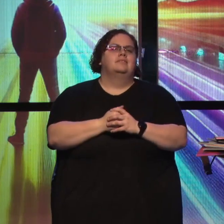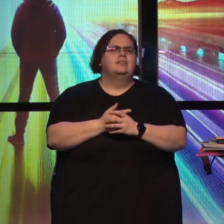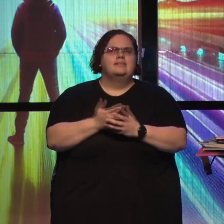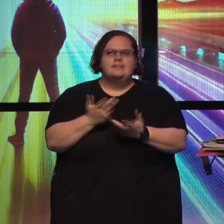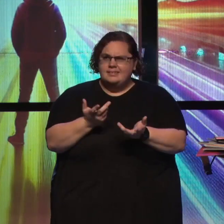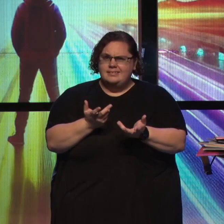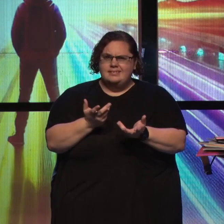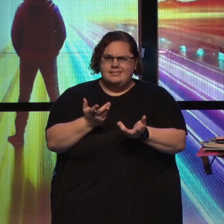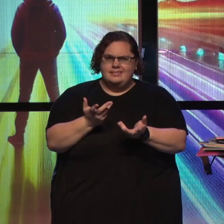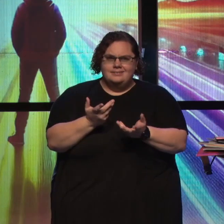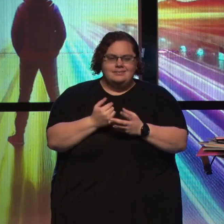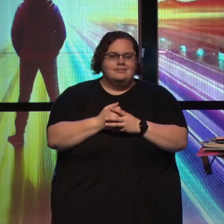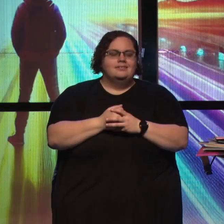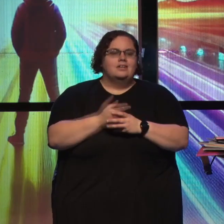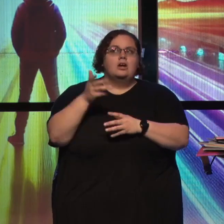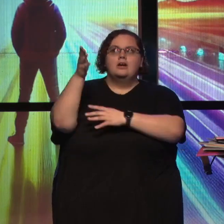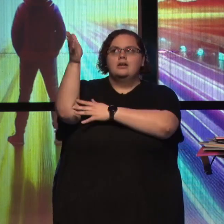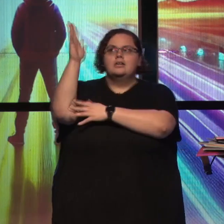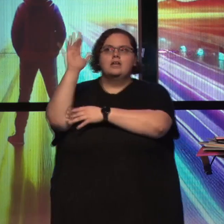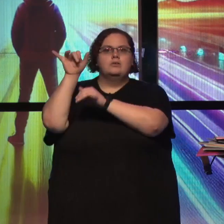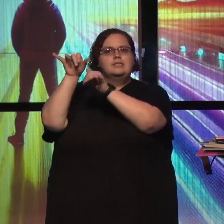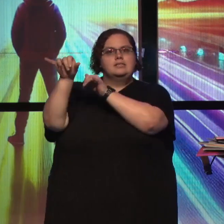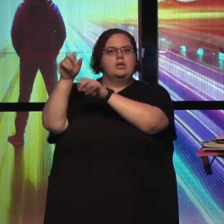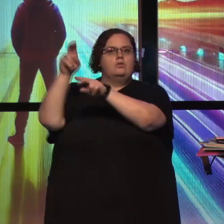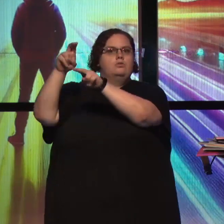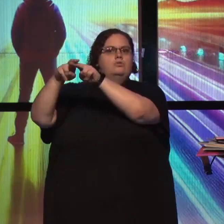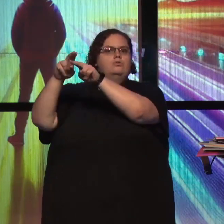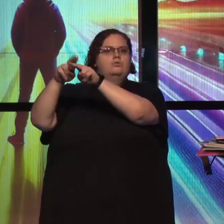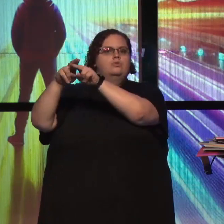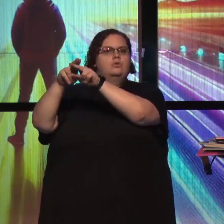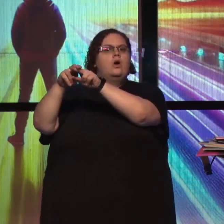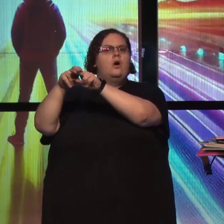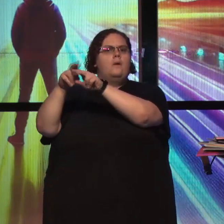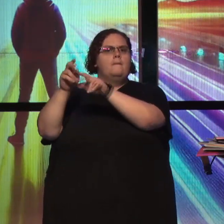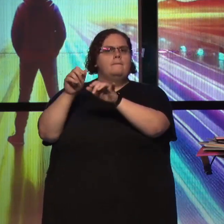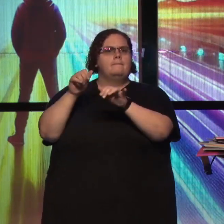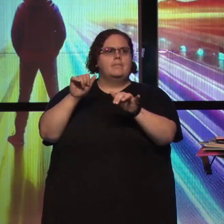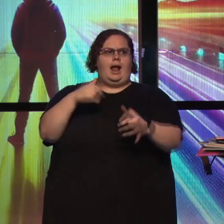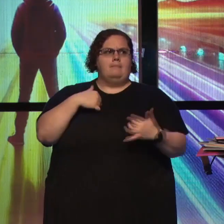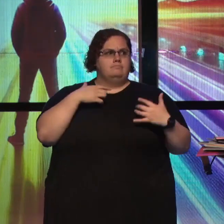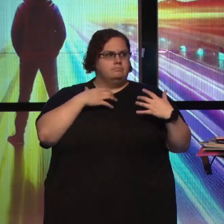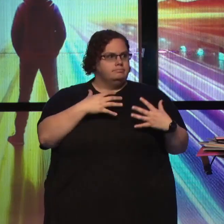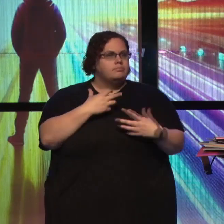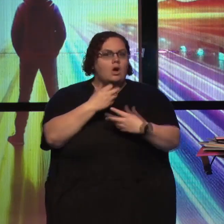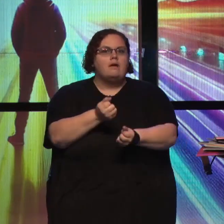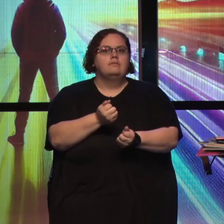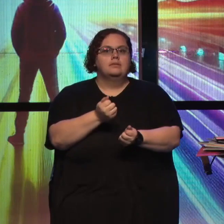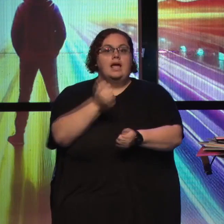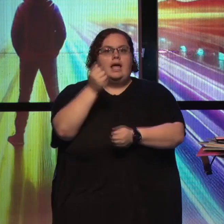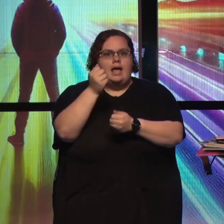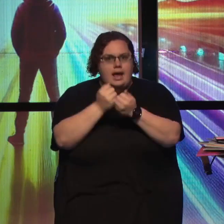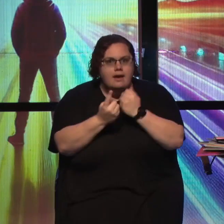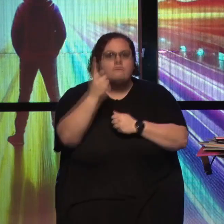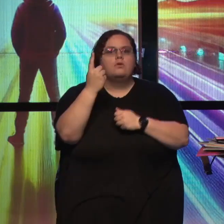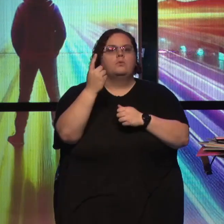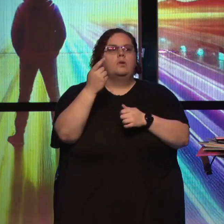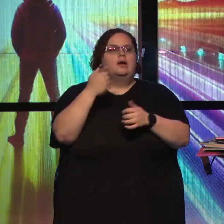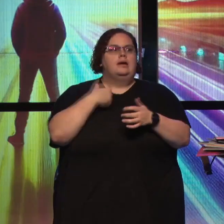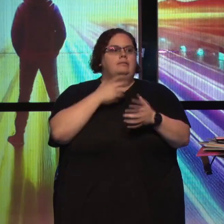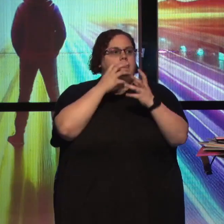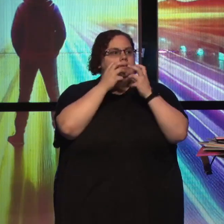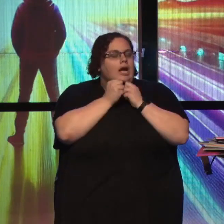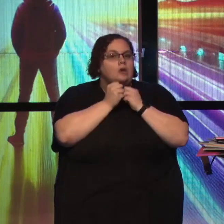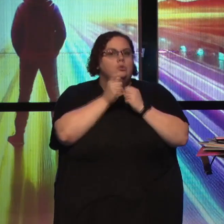Huh? I mean, God was still on the throne with the Third Reich, but I'm pretty confident that everybody cared who was in